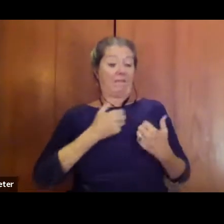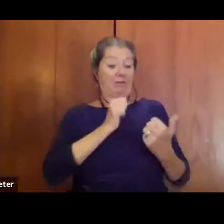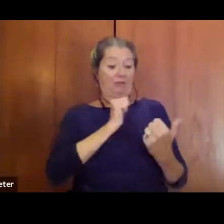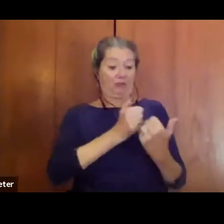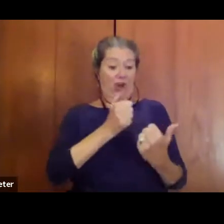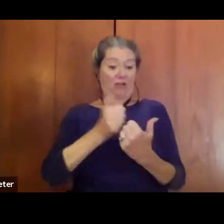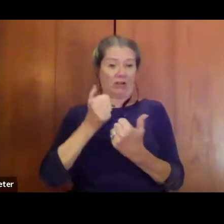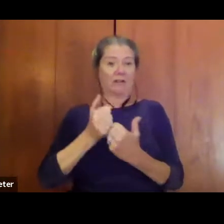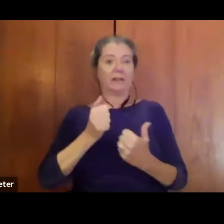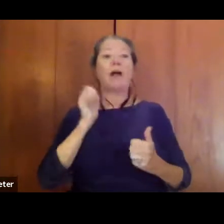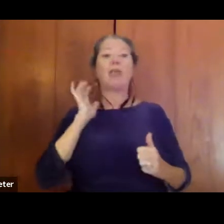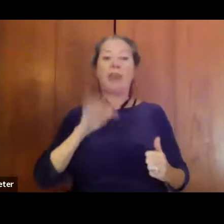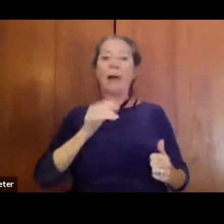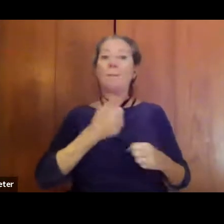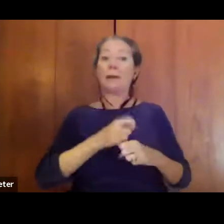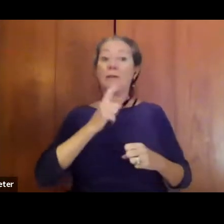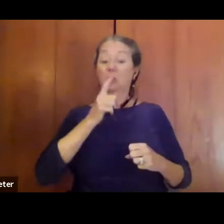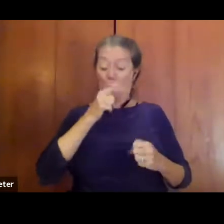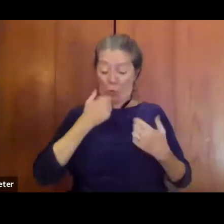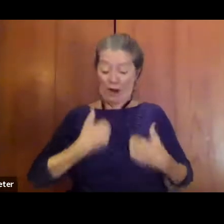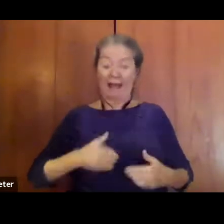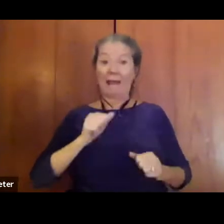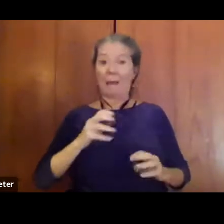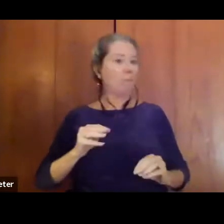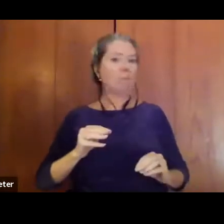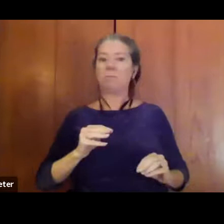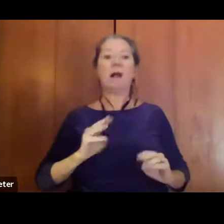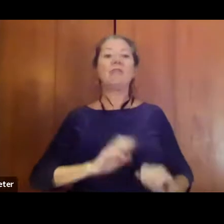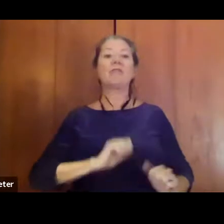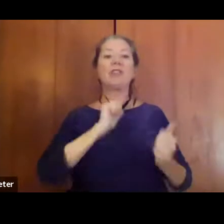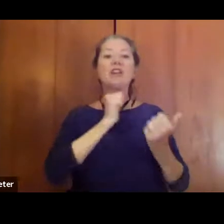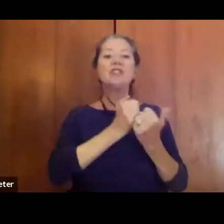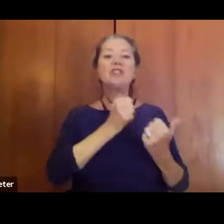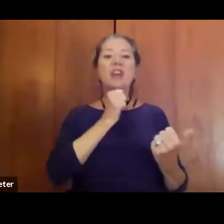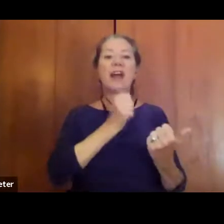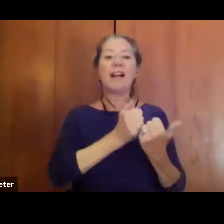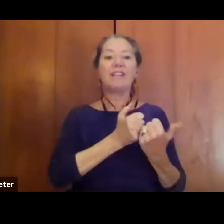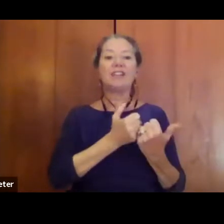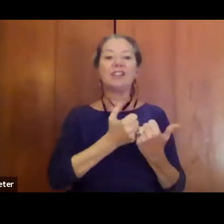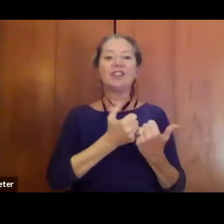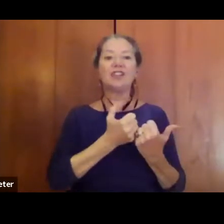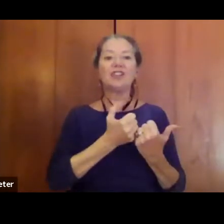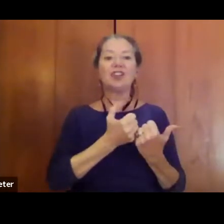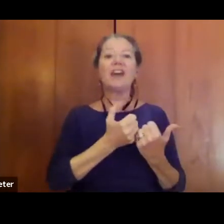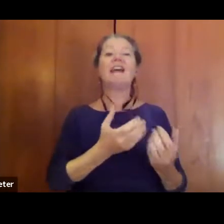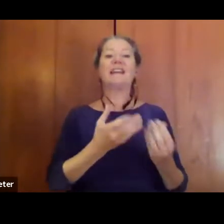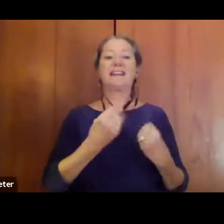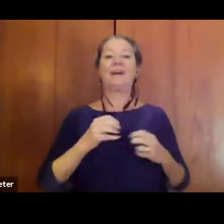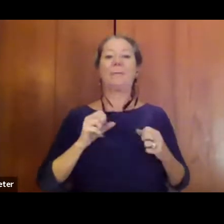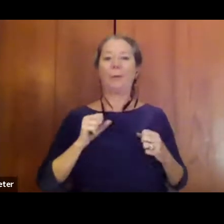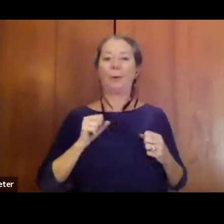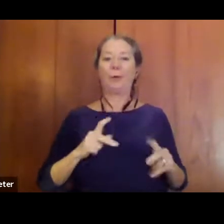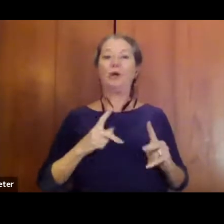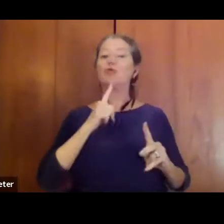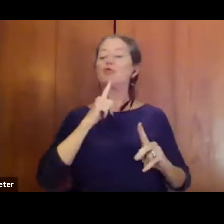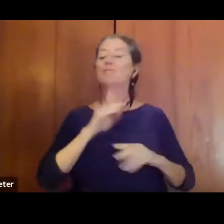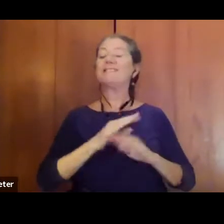are. I believe the challenges we experience give us an opportunity to truly demonstrate who we